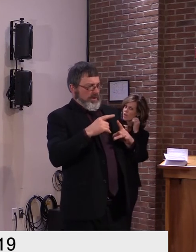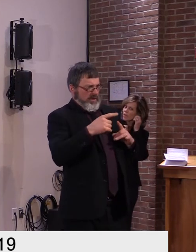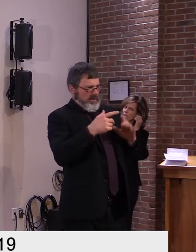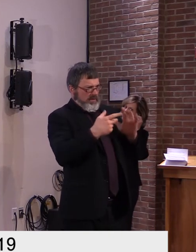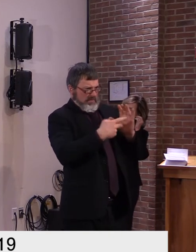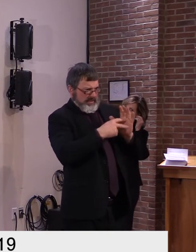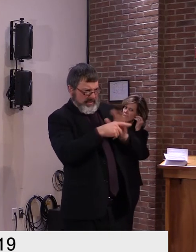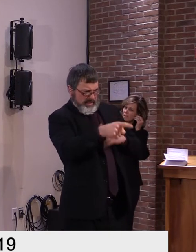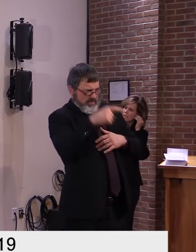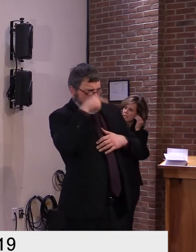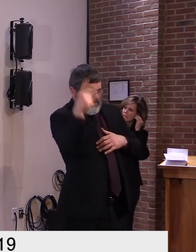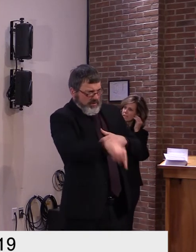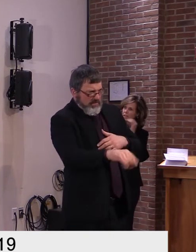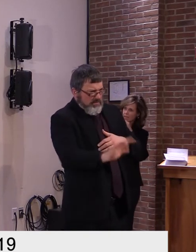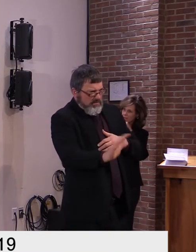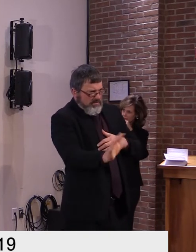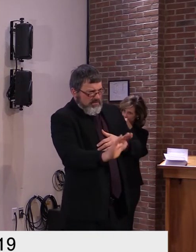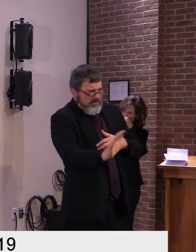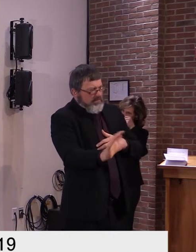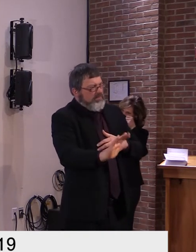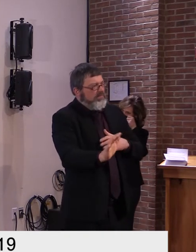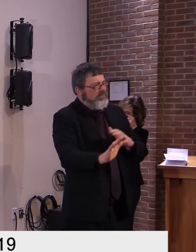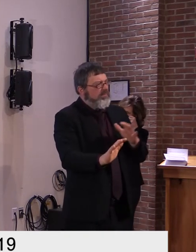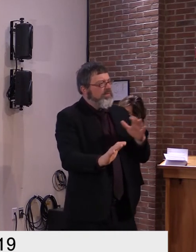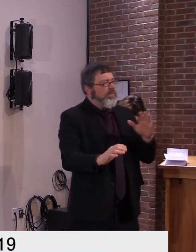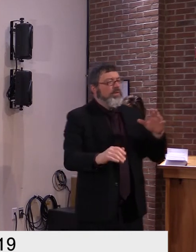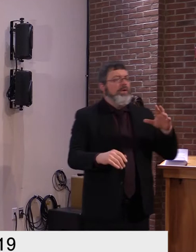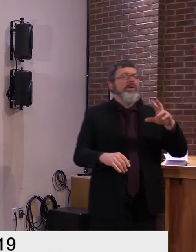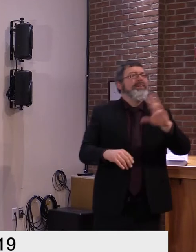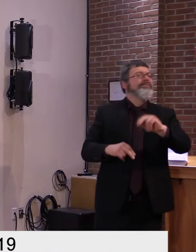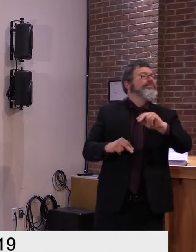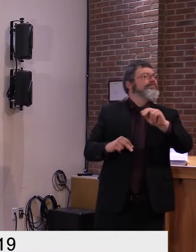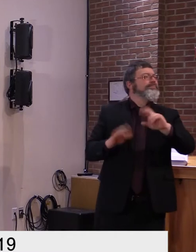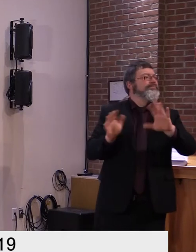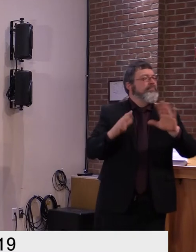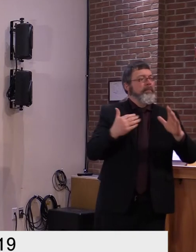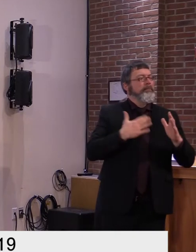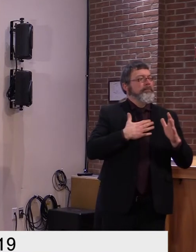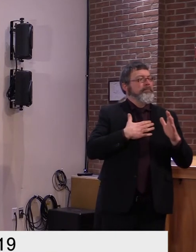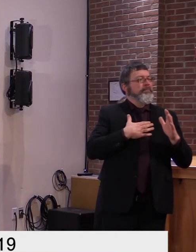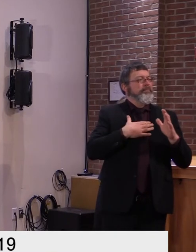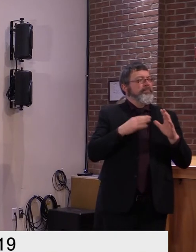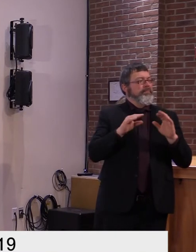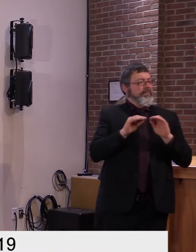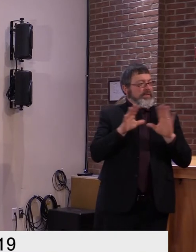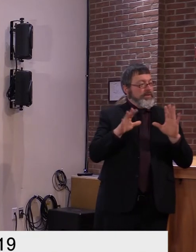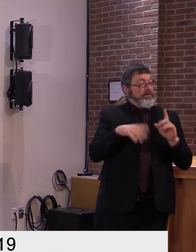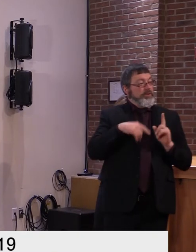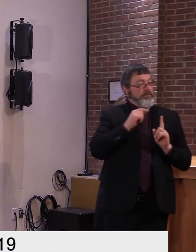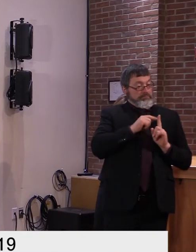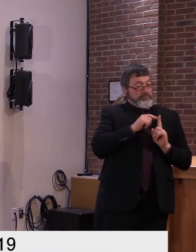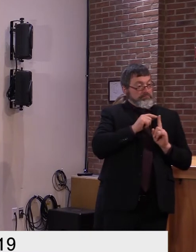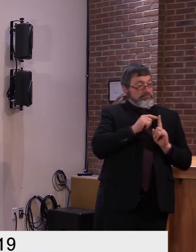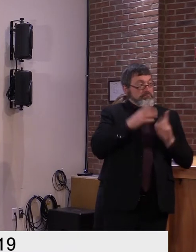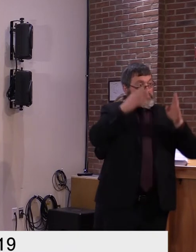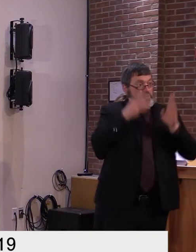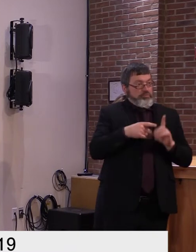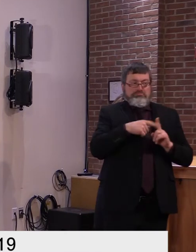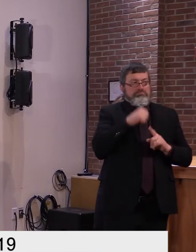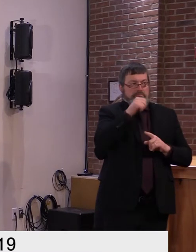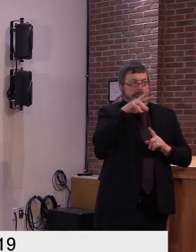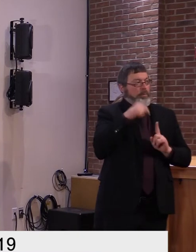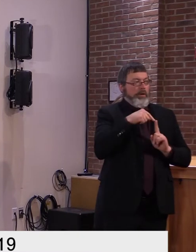is a case of a second homeowner who asserted to a local business person that they didn't need to quarantine because they